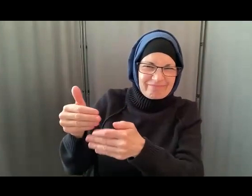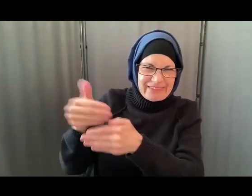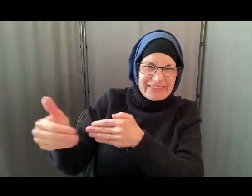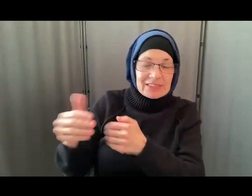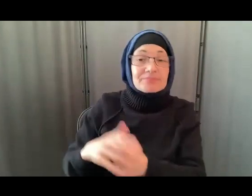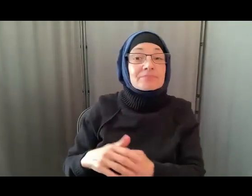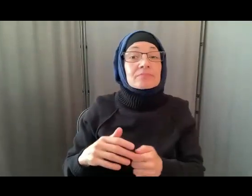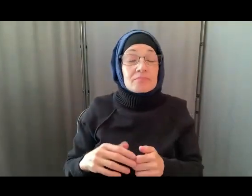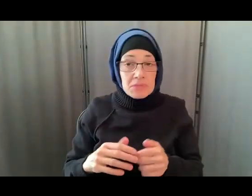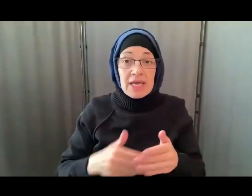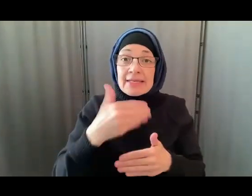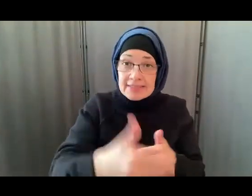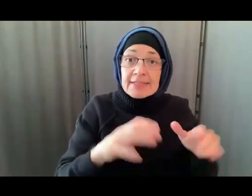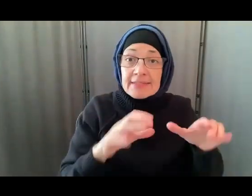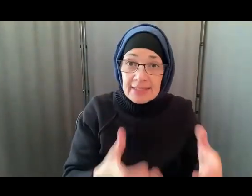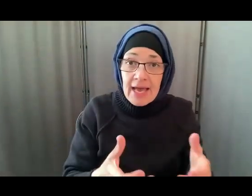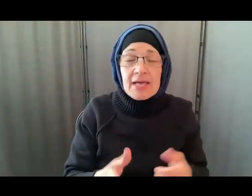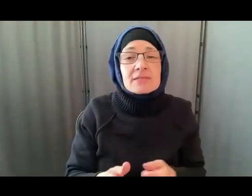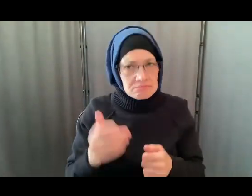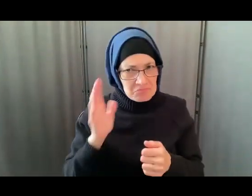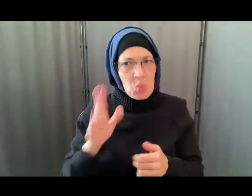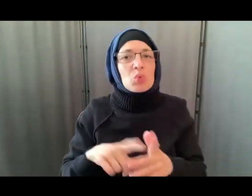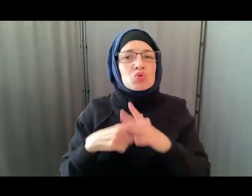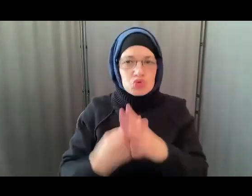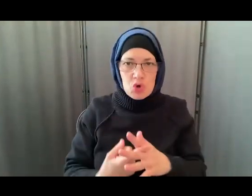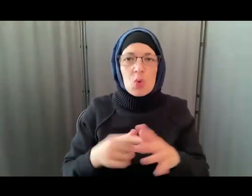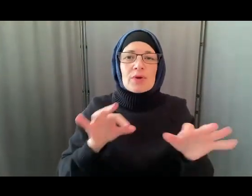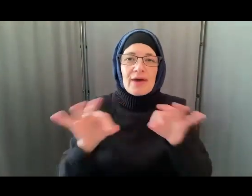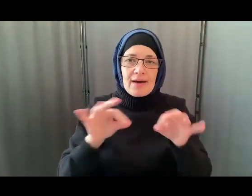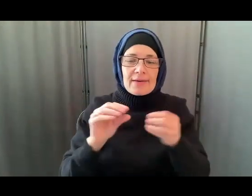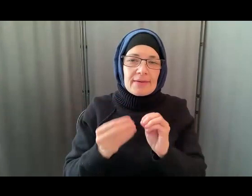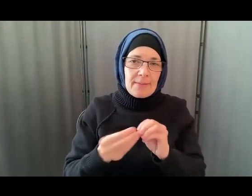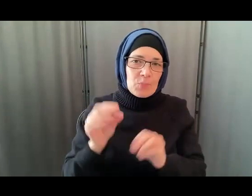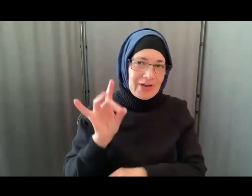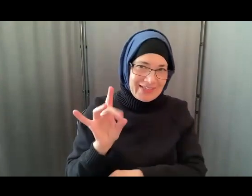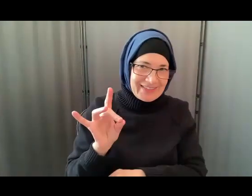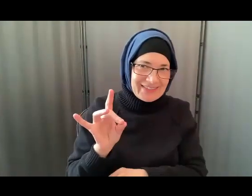time, inshallah, it will be ayah number 8. So